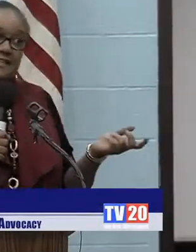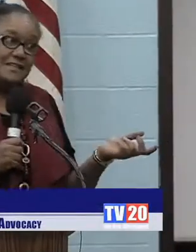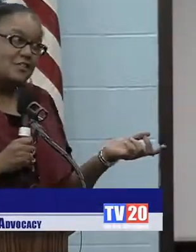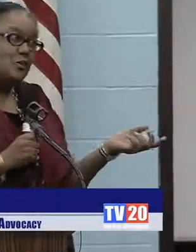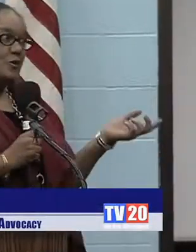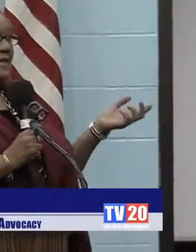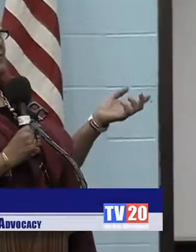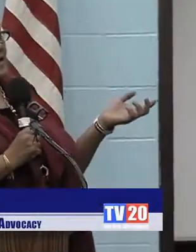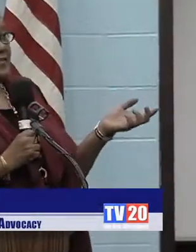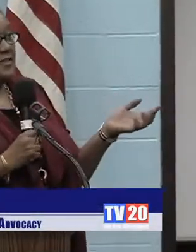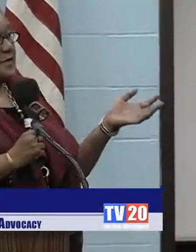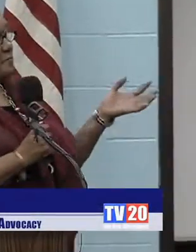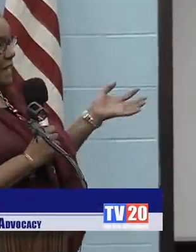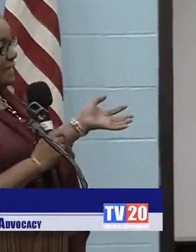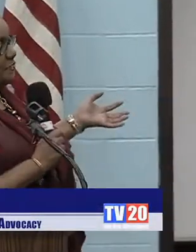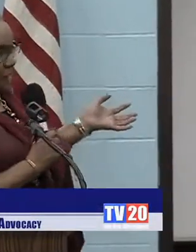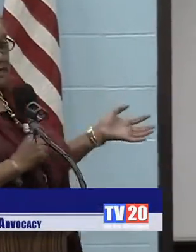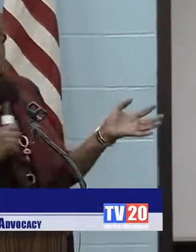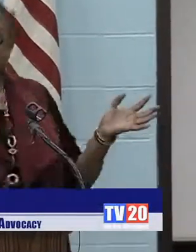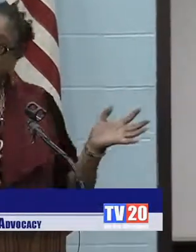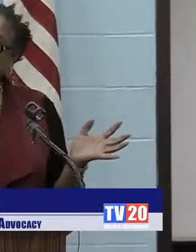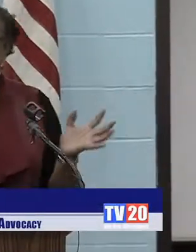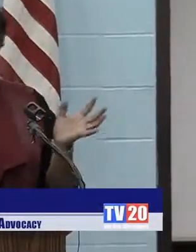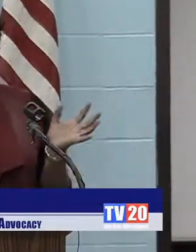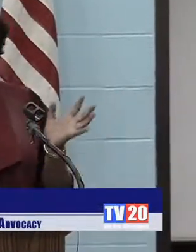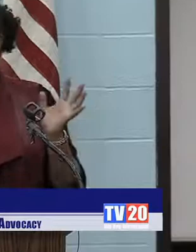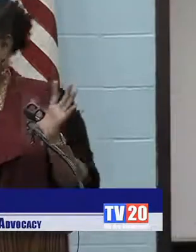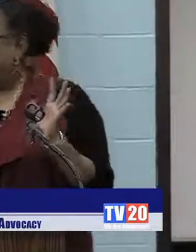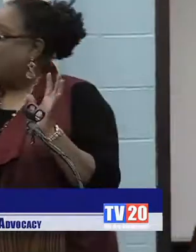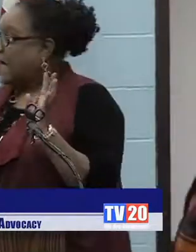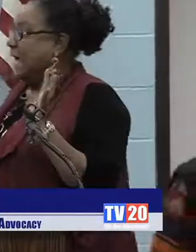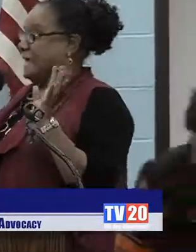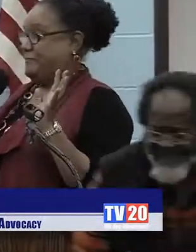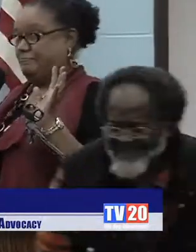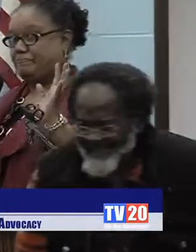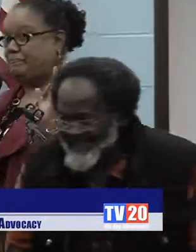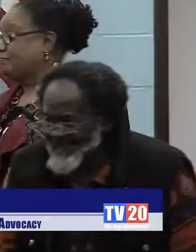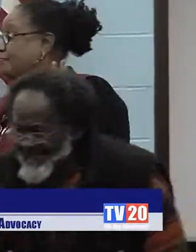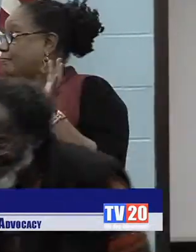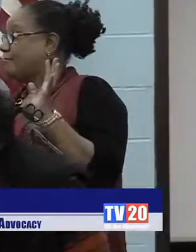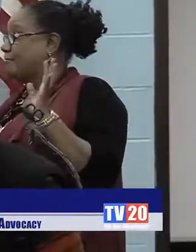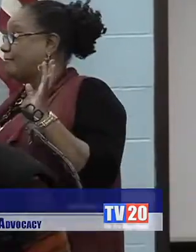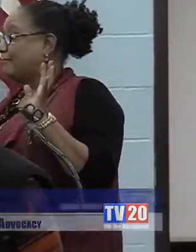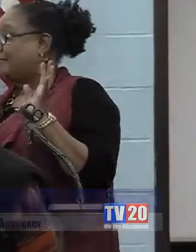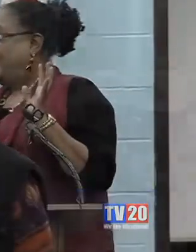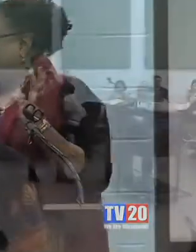but it is truly about the mighty, mighty Cardinals of Shaw High.